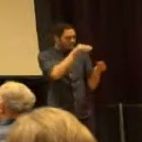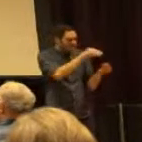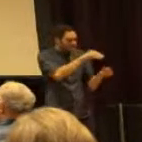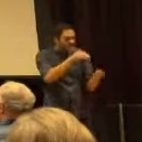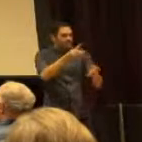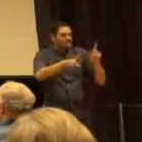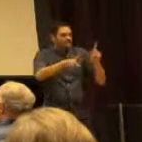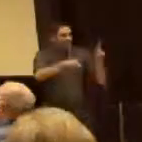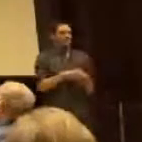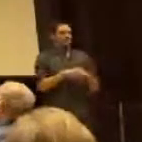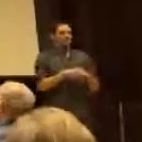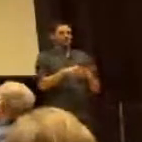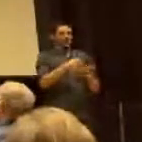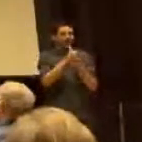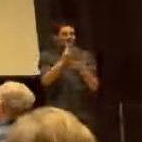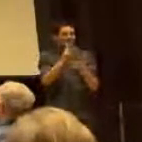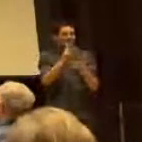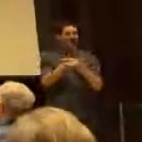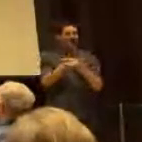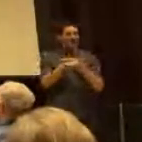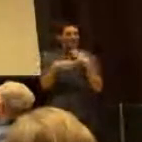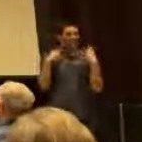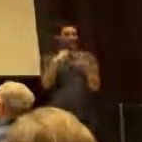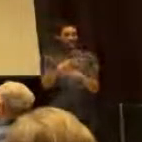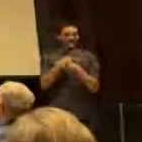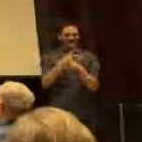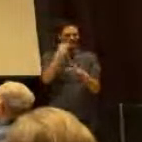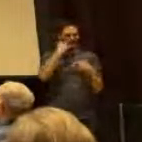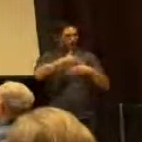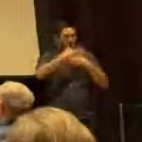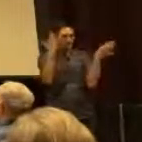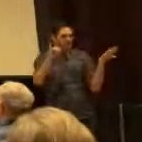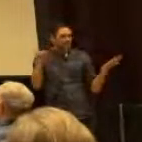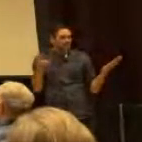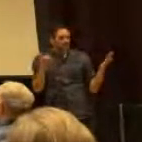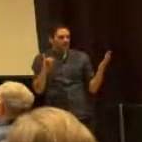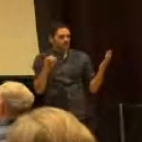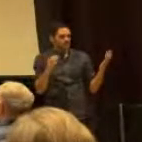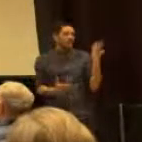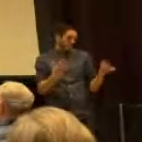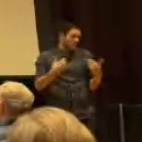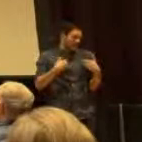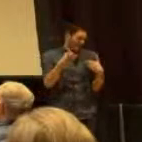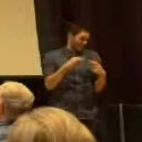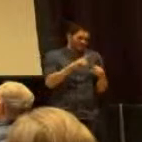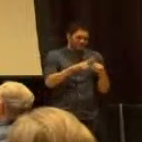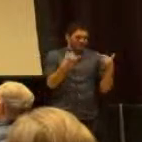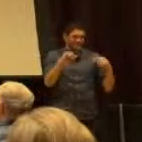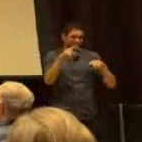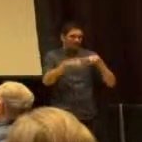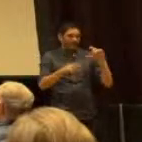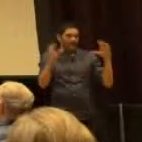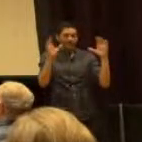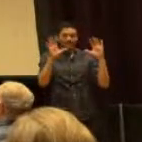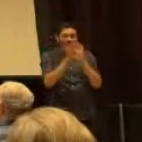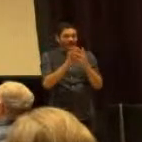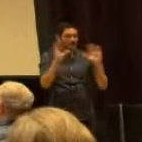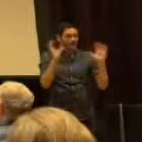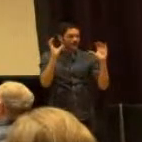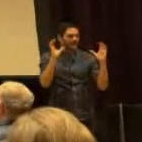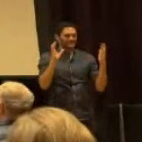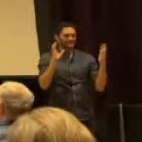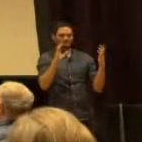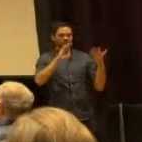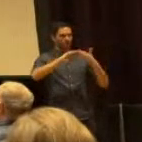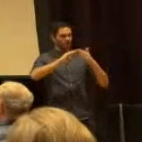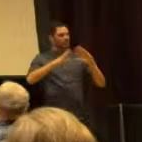access healthcare in general when they don't have insurance, when they do have insurance, regardless. And just, I think